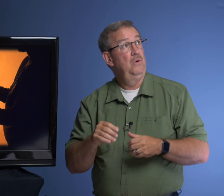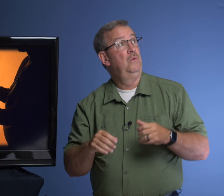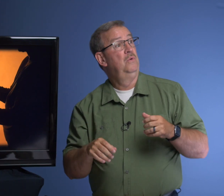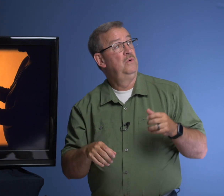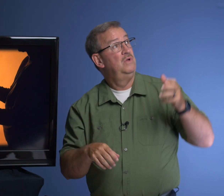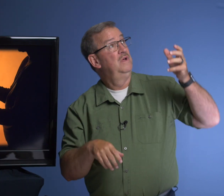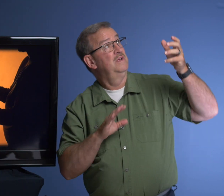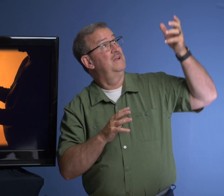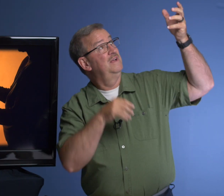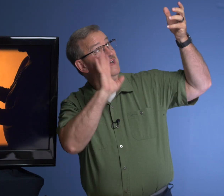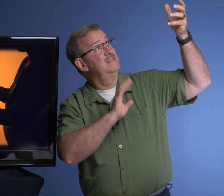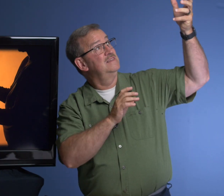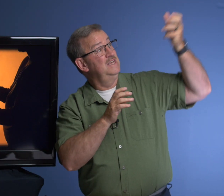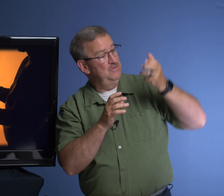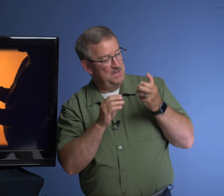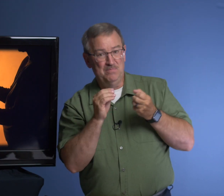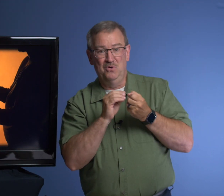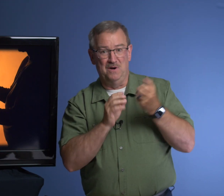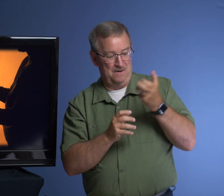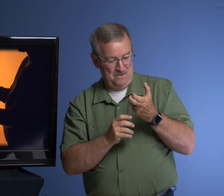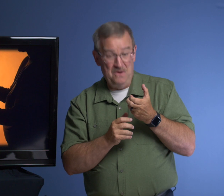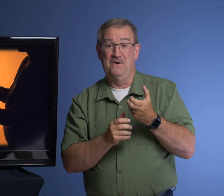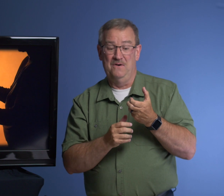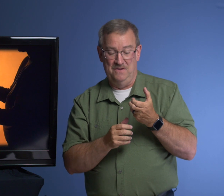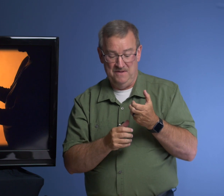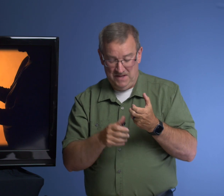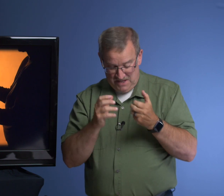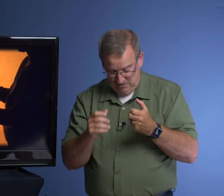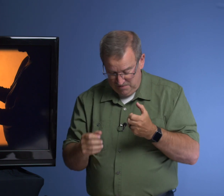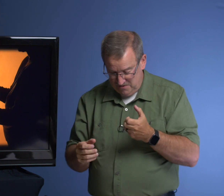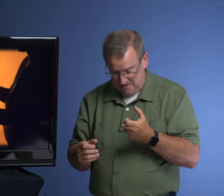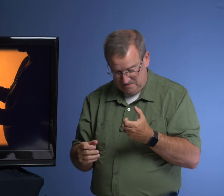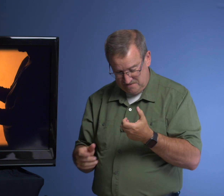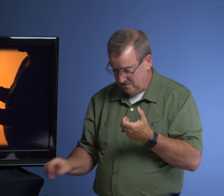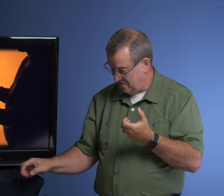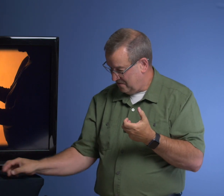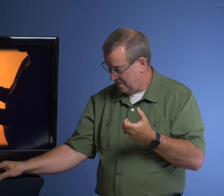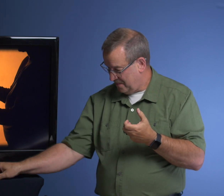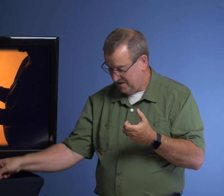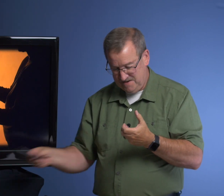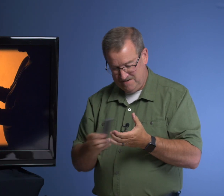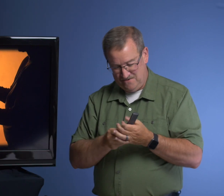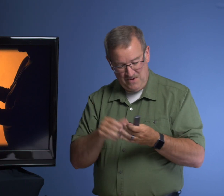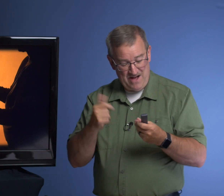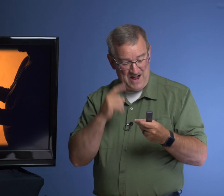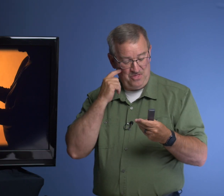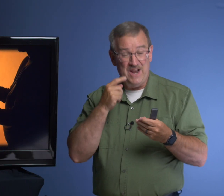Oh, God's given me more. Oh, gives me more. Oh, wow, I thought I had